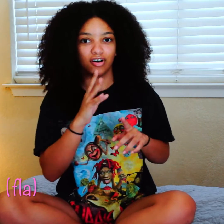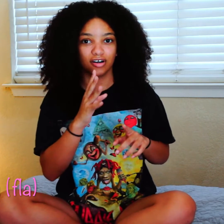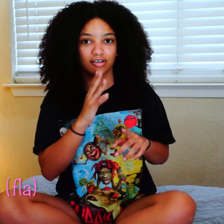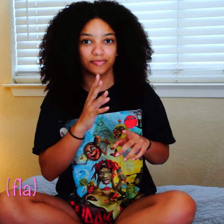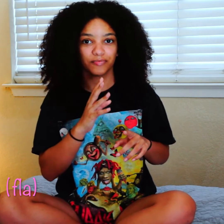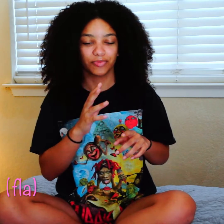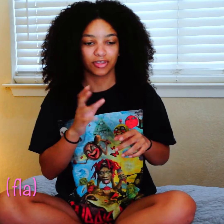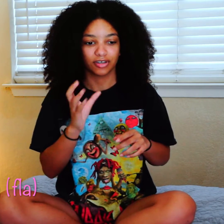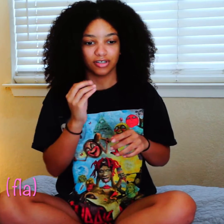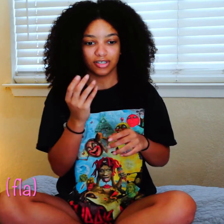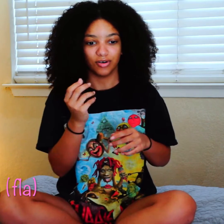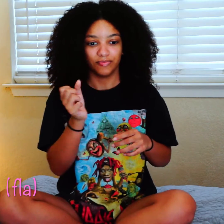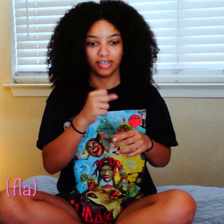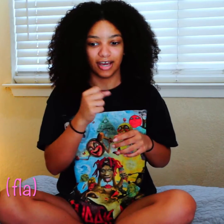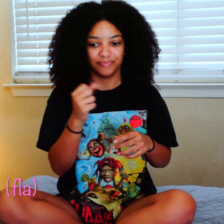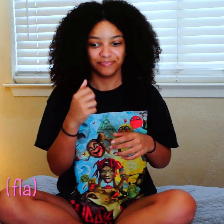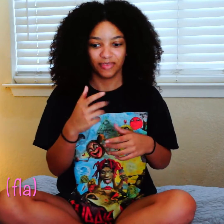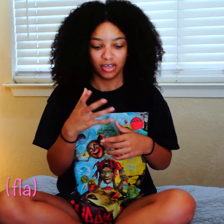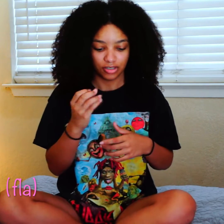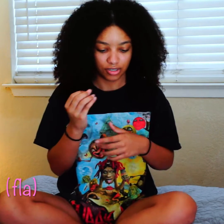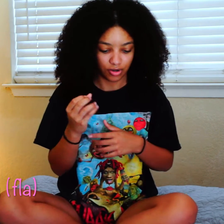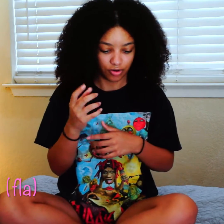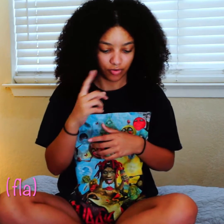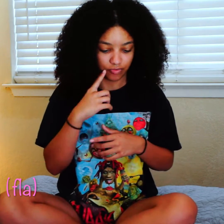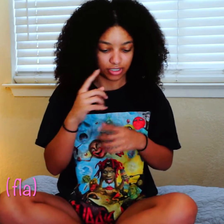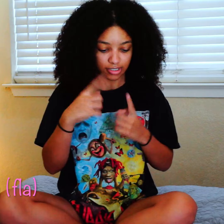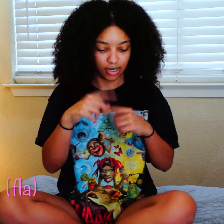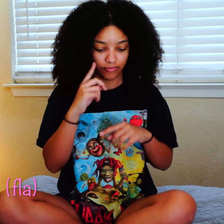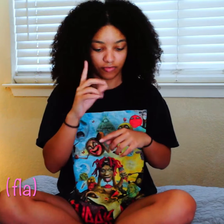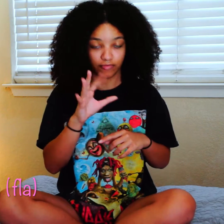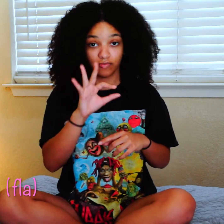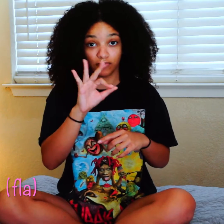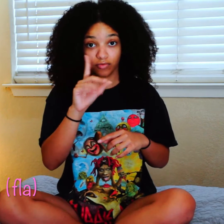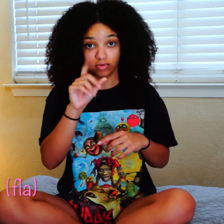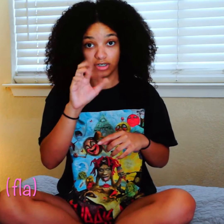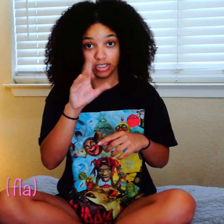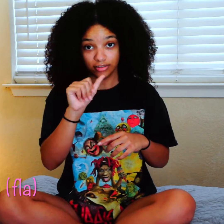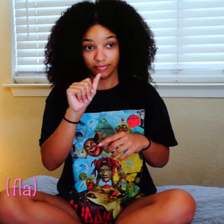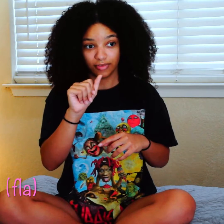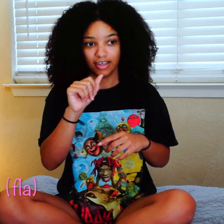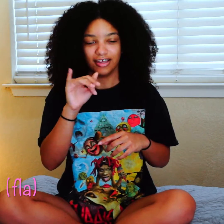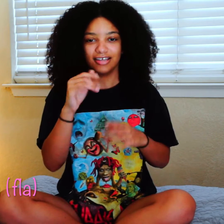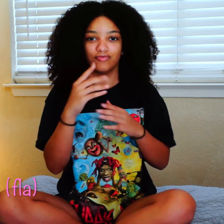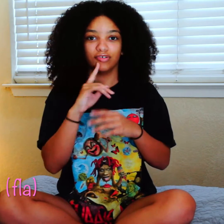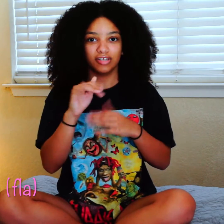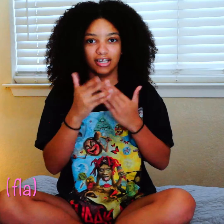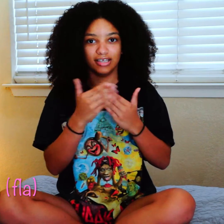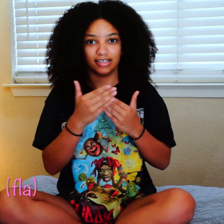talk. So yeah. So the sign for Florida is really easy. So